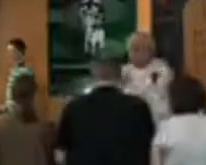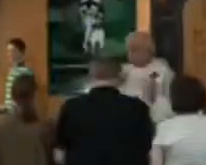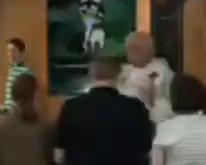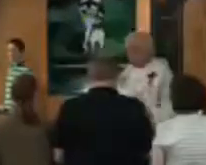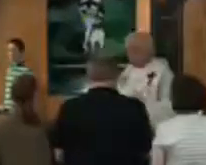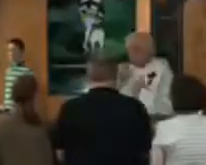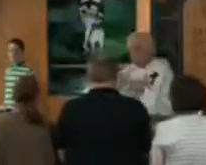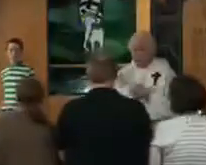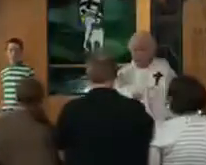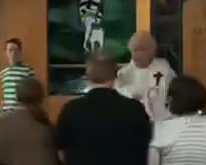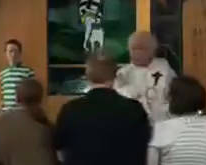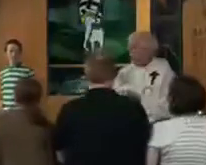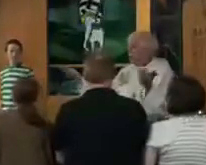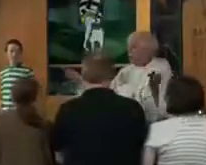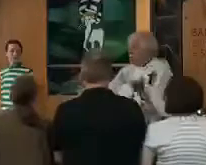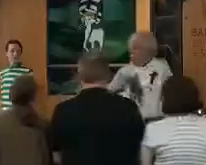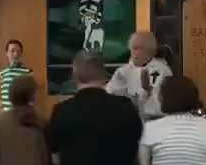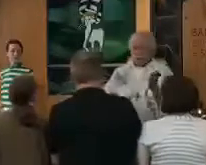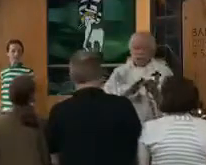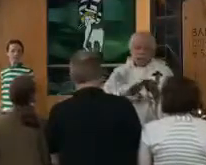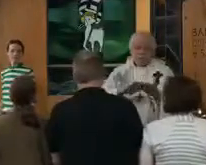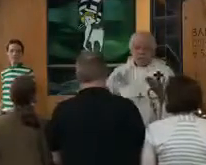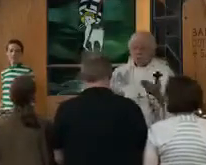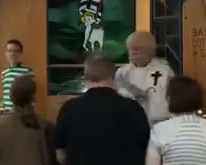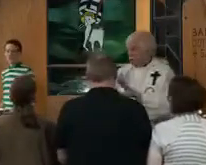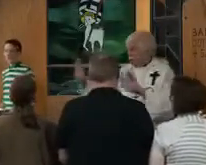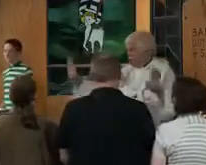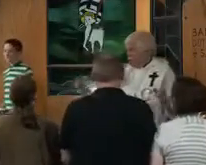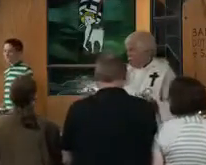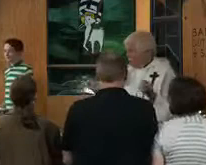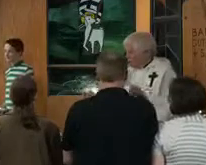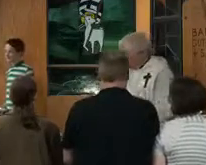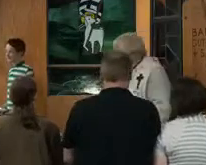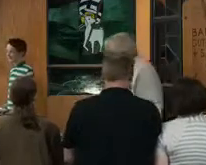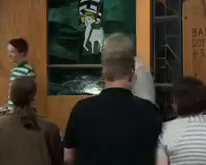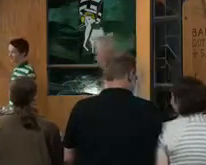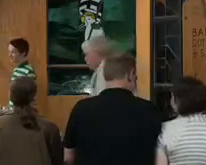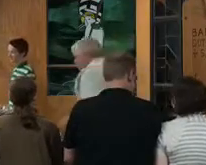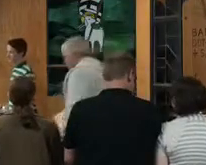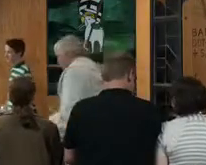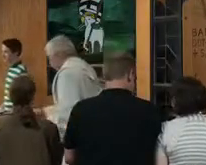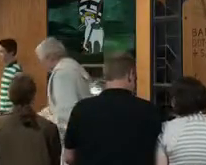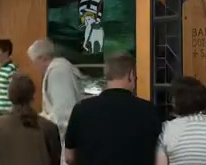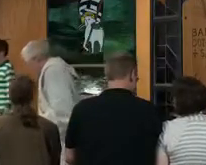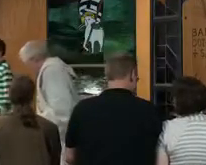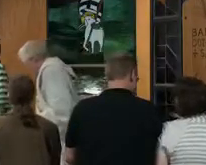Jesus, his true body, true blood, given and shed to forgive all of your